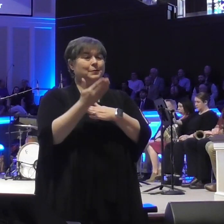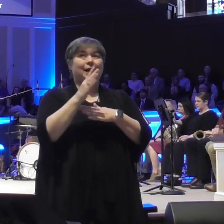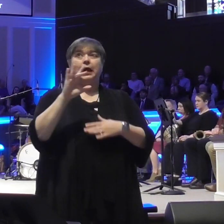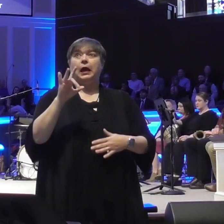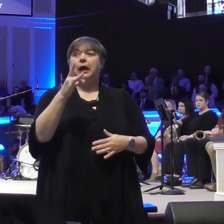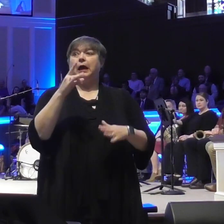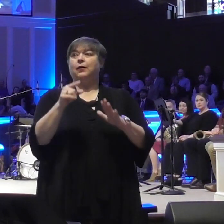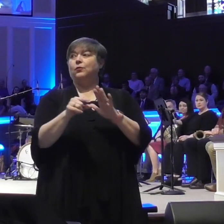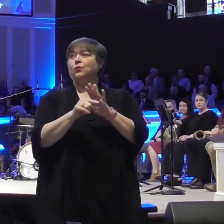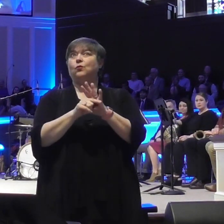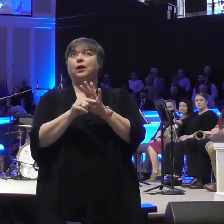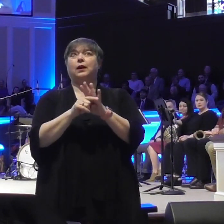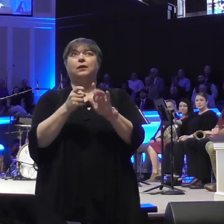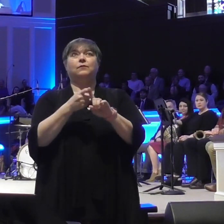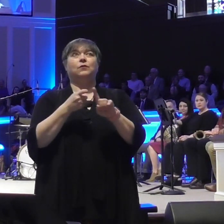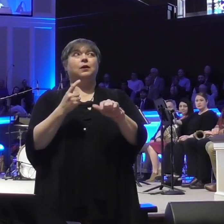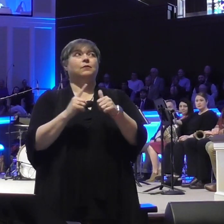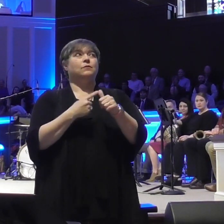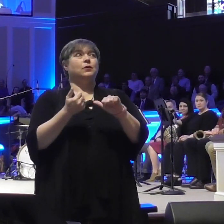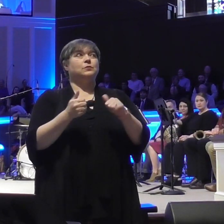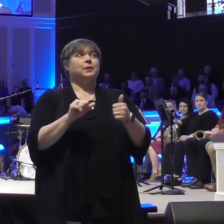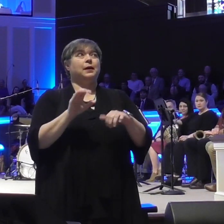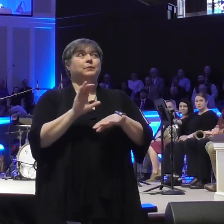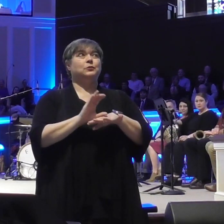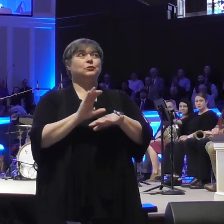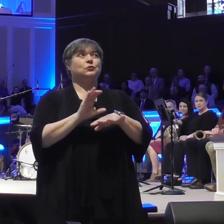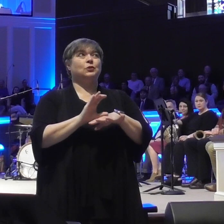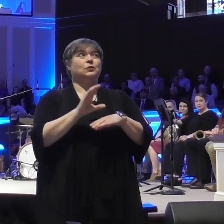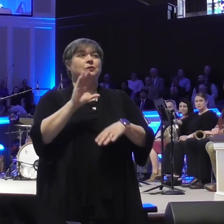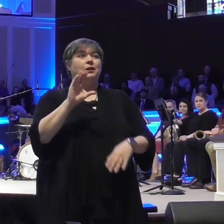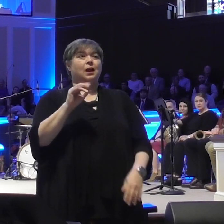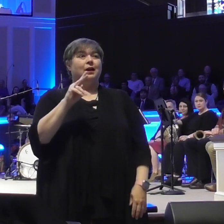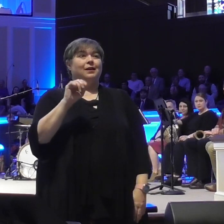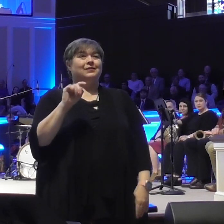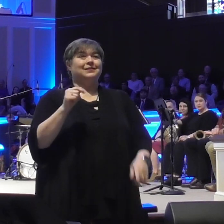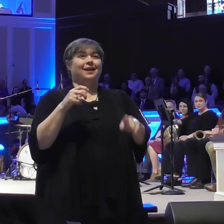grade group from First Baptist Church Covington. Did I get that correct?